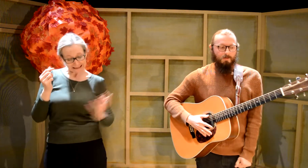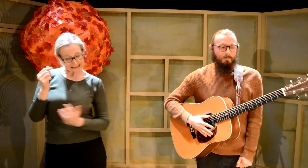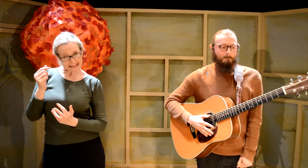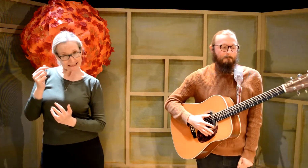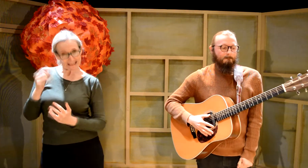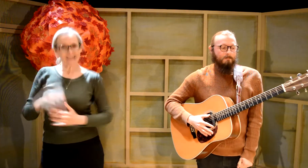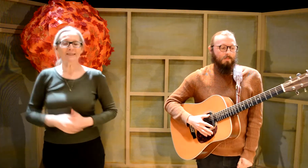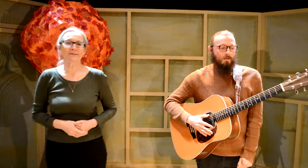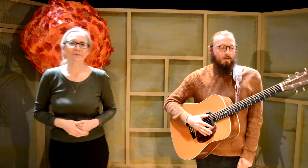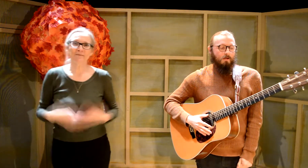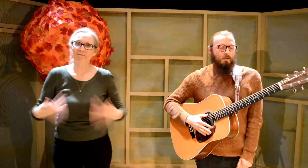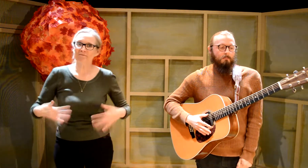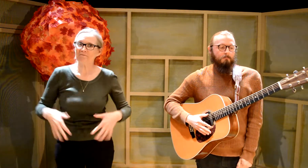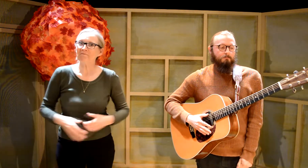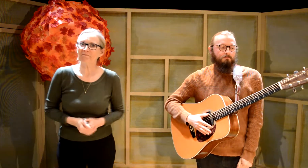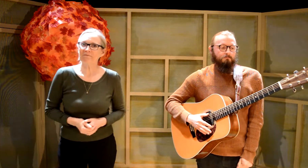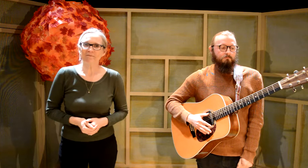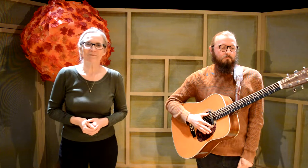Okay.